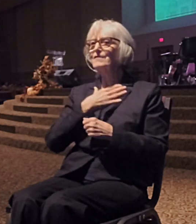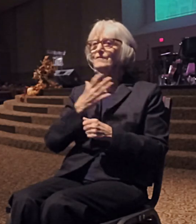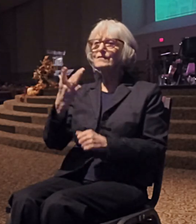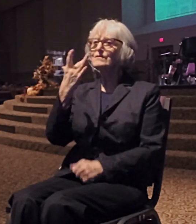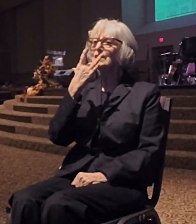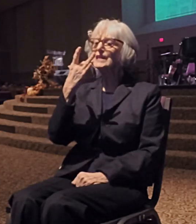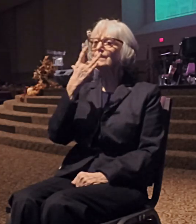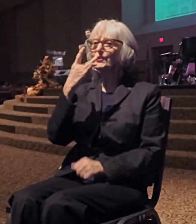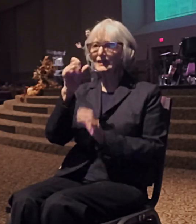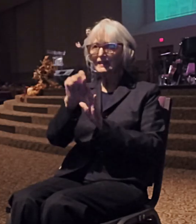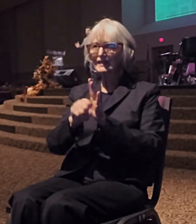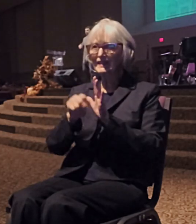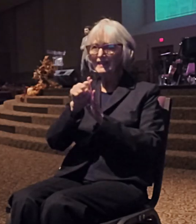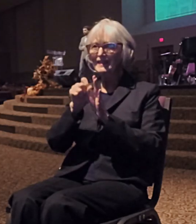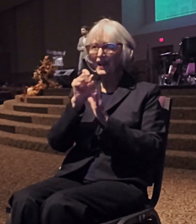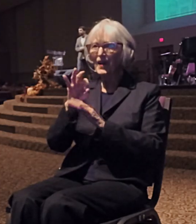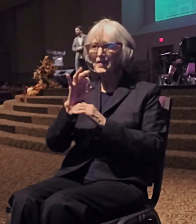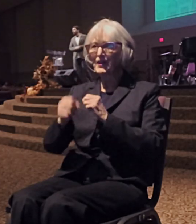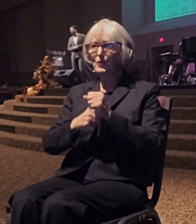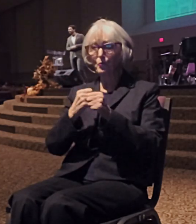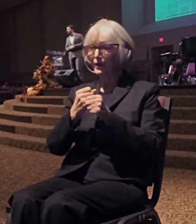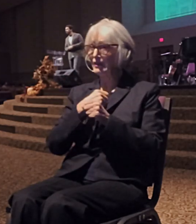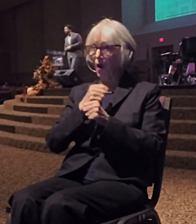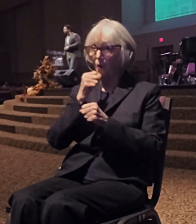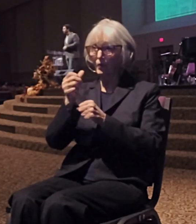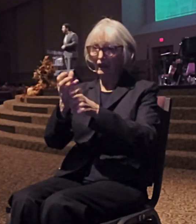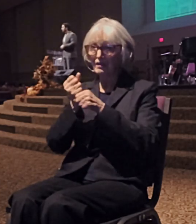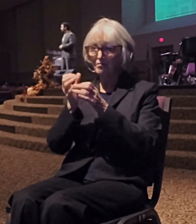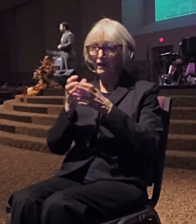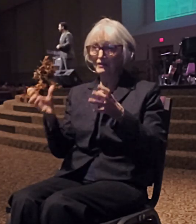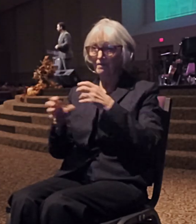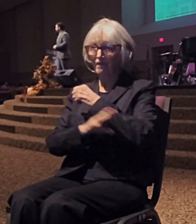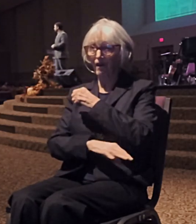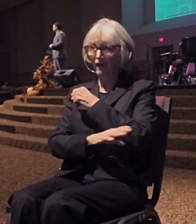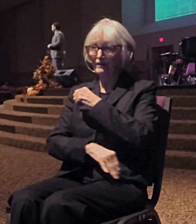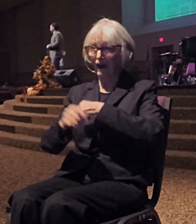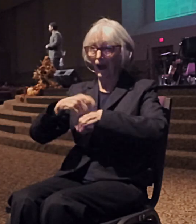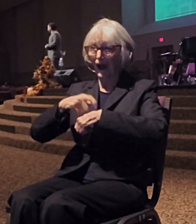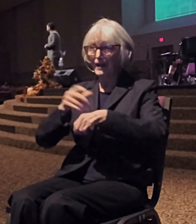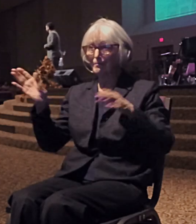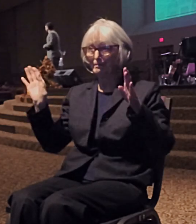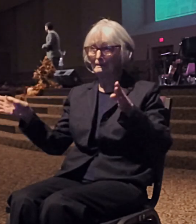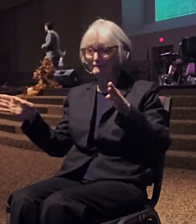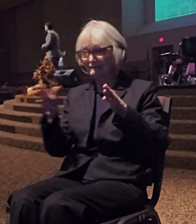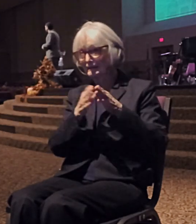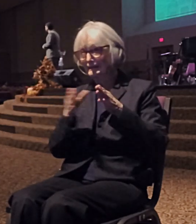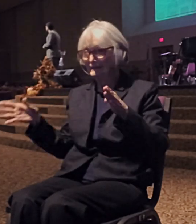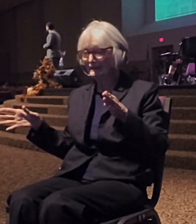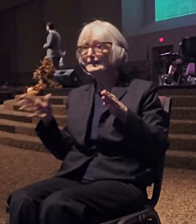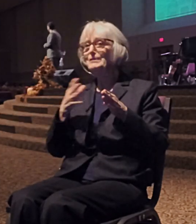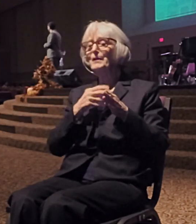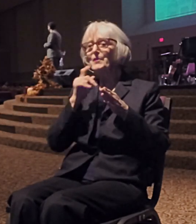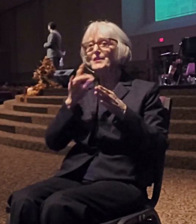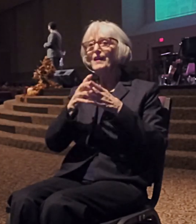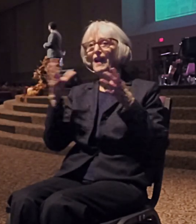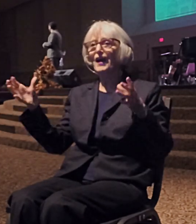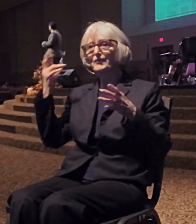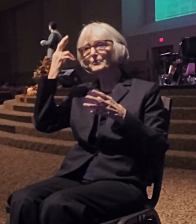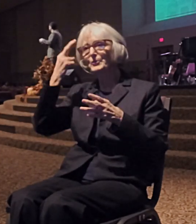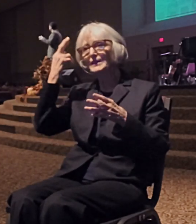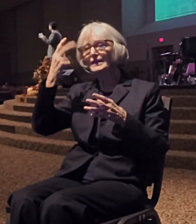year. We don't get much of true fall, but I love fall things. There's a lot of reasons for